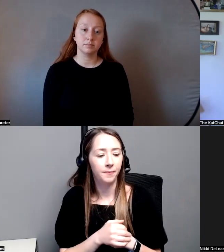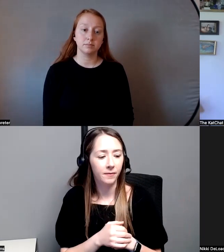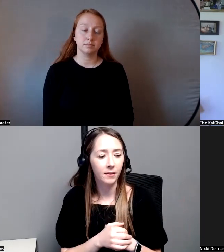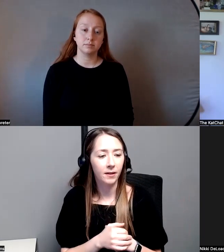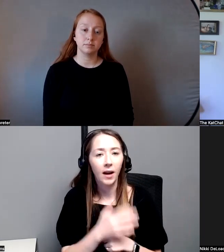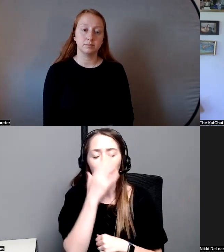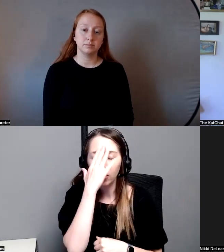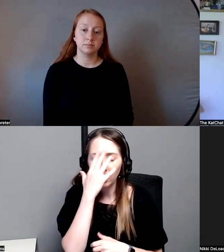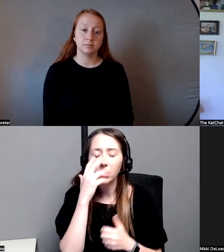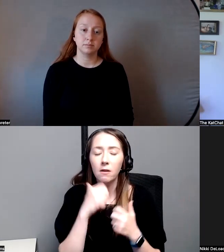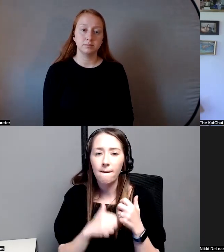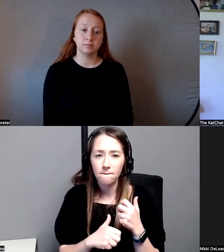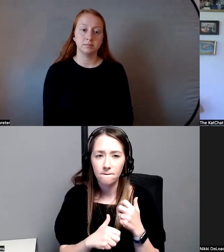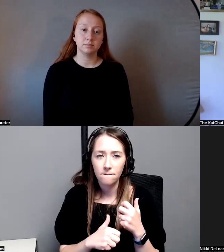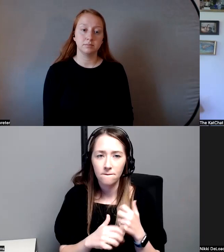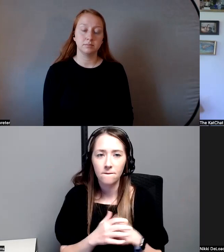so hard